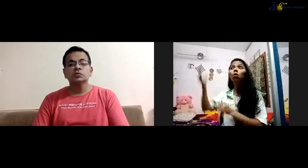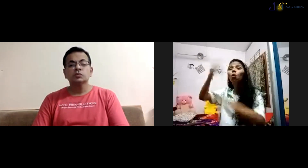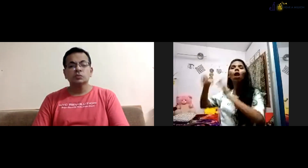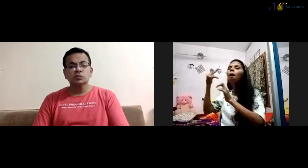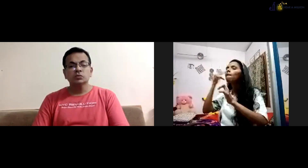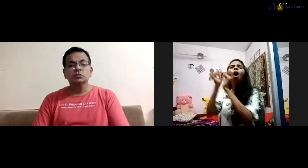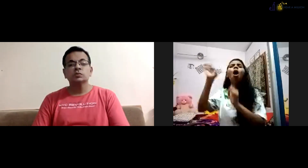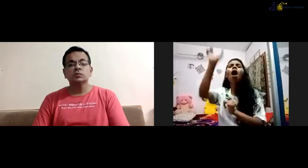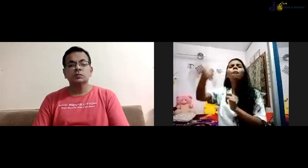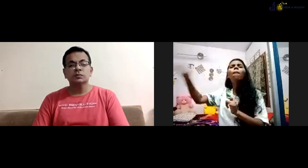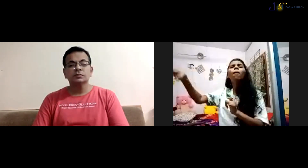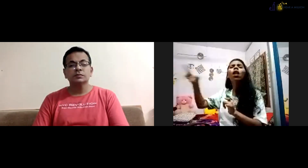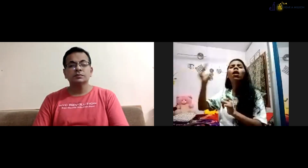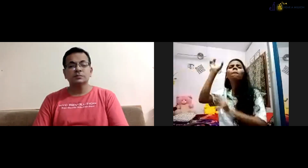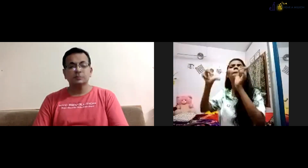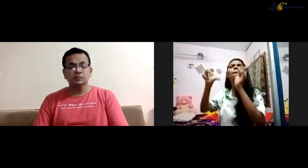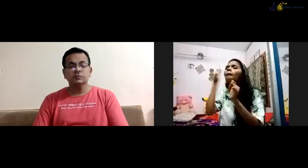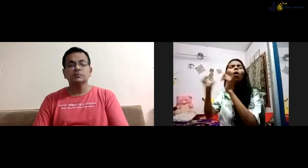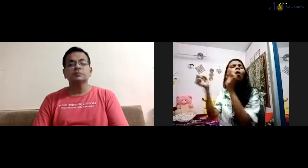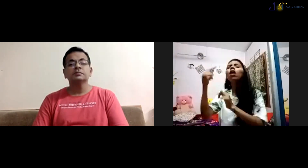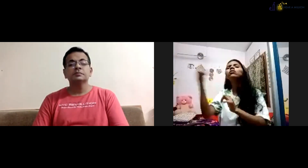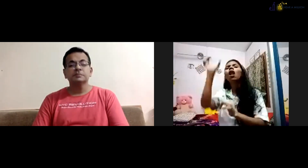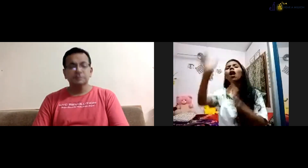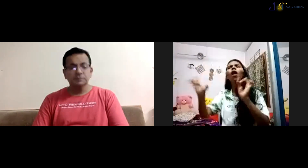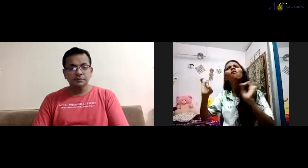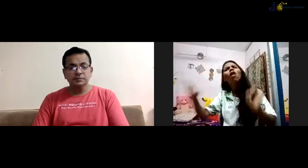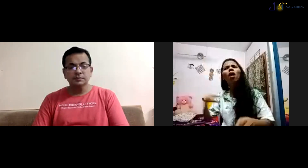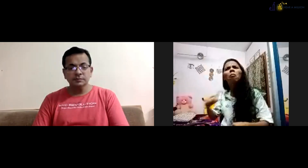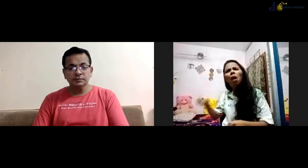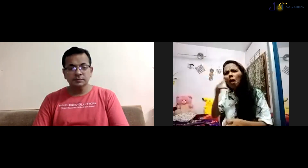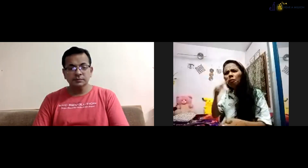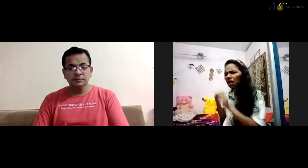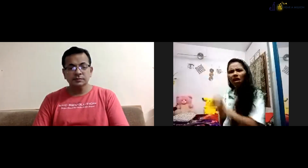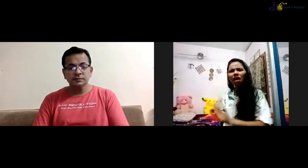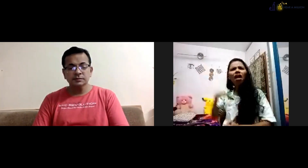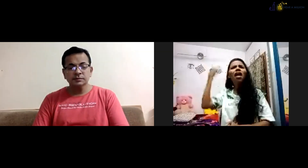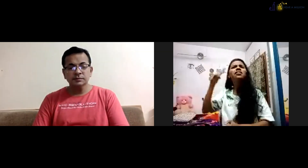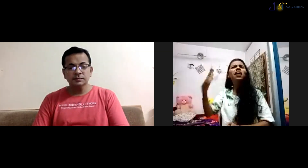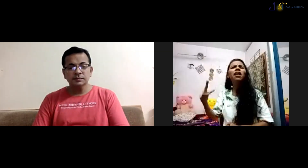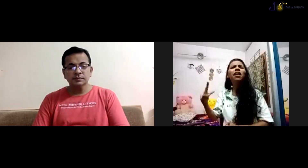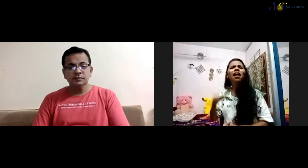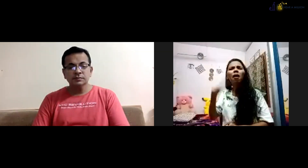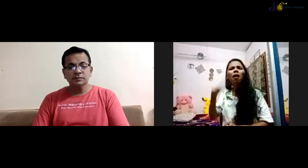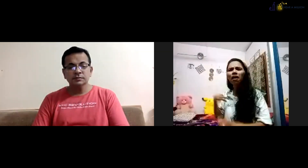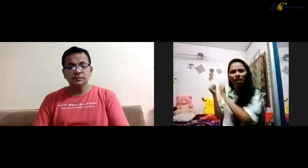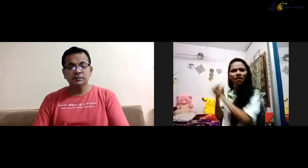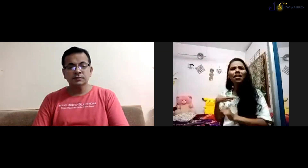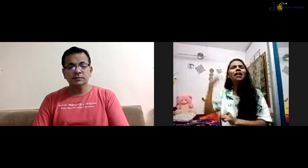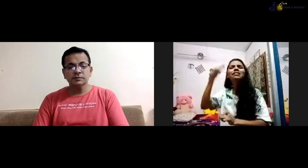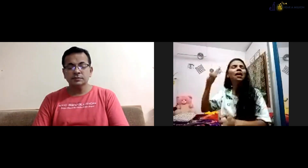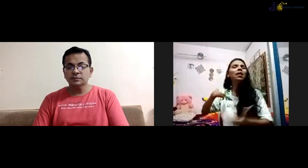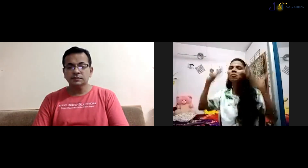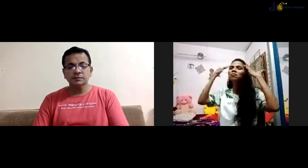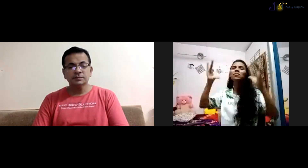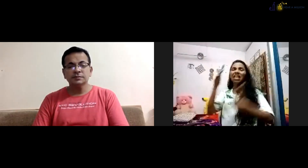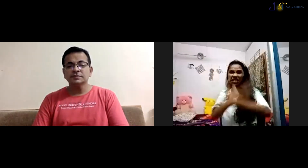along with your mother also. You can't go alone. So but other people were not coming with their parents. But why I need to